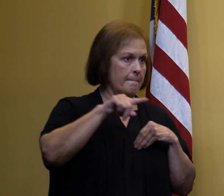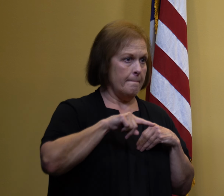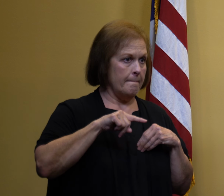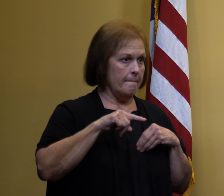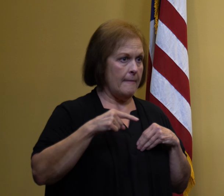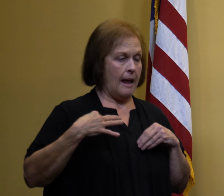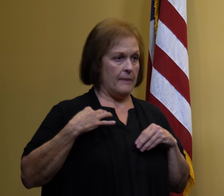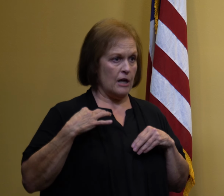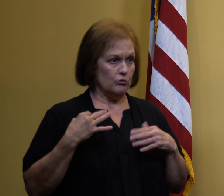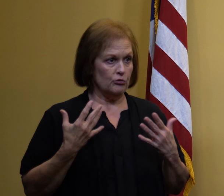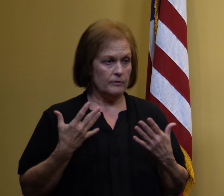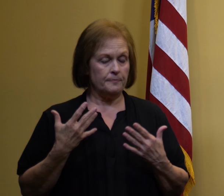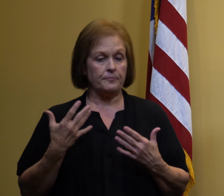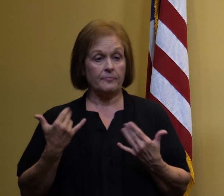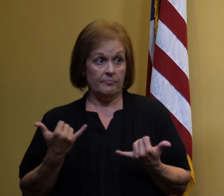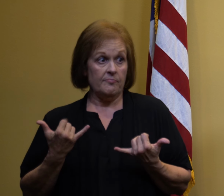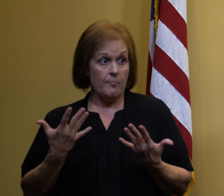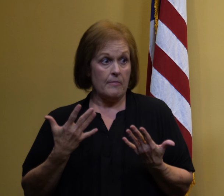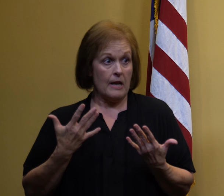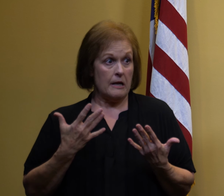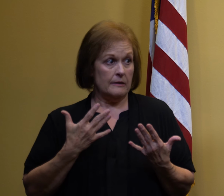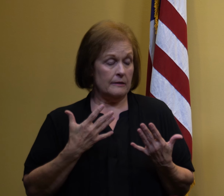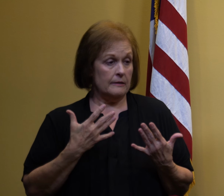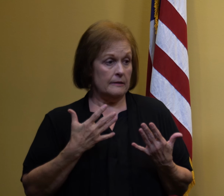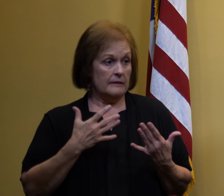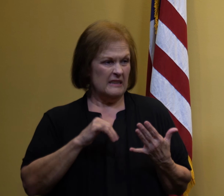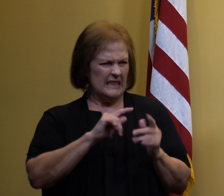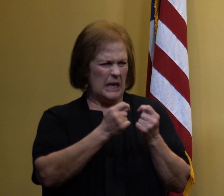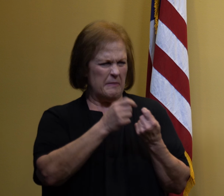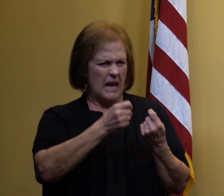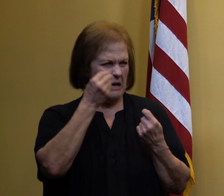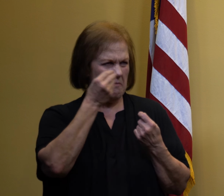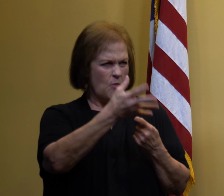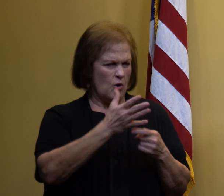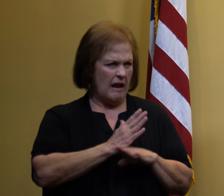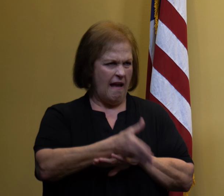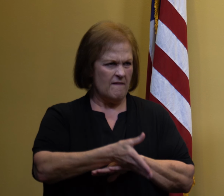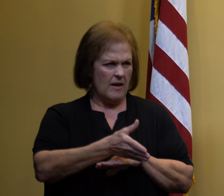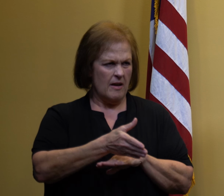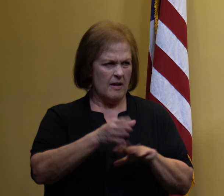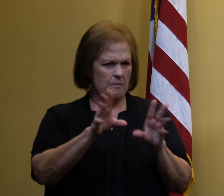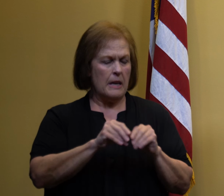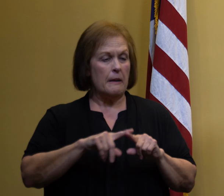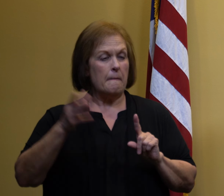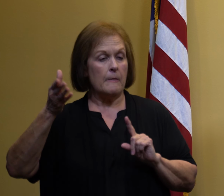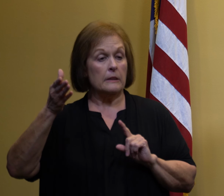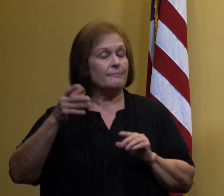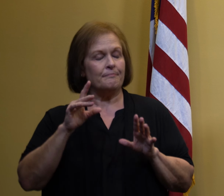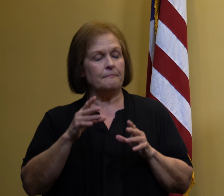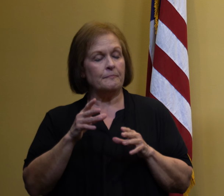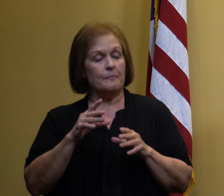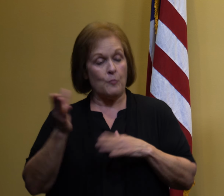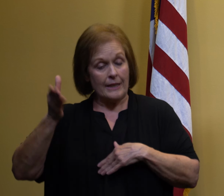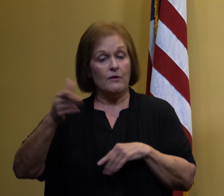so that's pretty much where we are. The team can give you more on that after the press conference, but I think the biggest piece for me